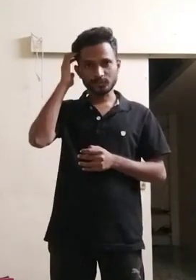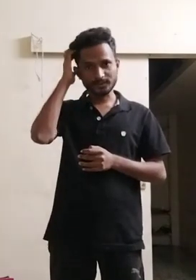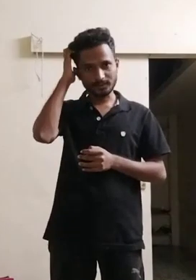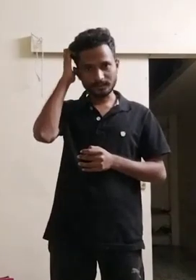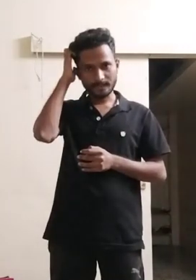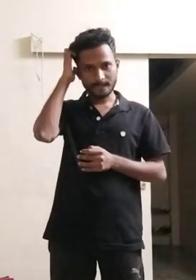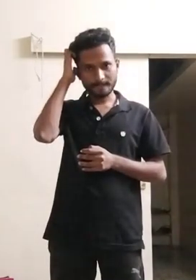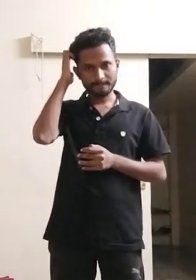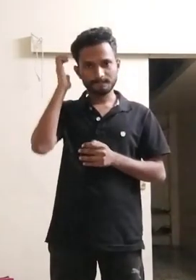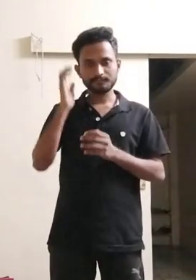processor.